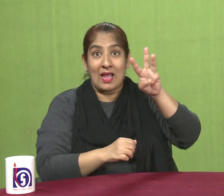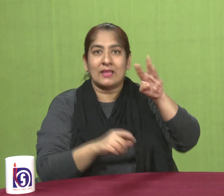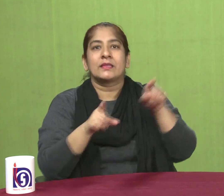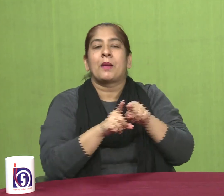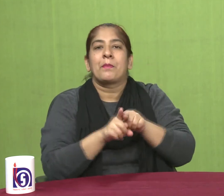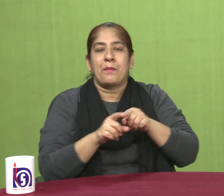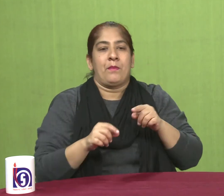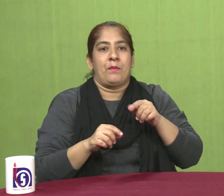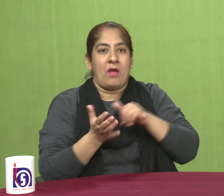airway bill,